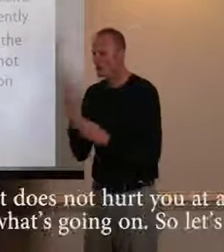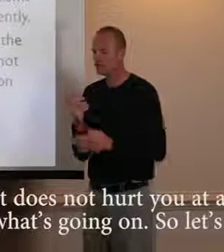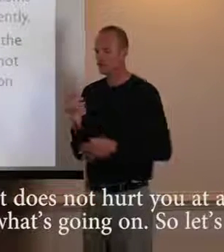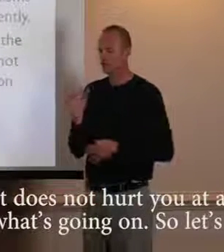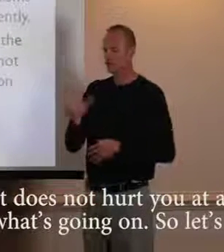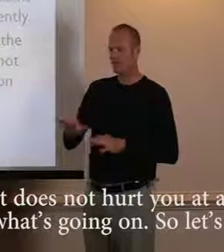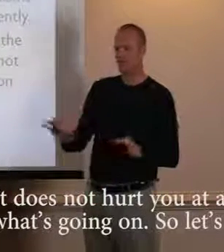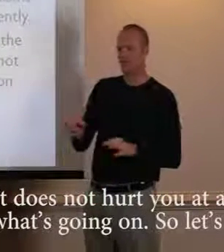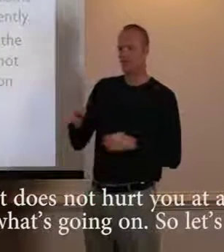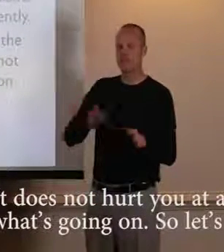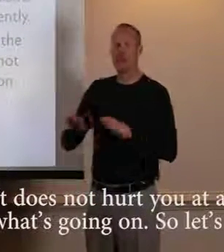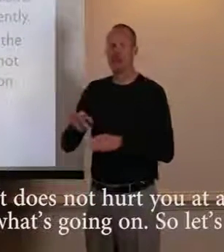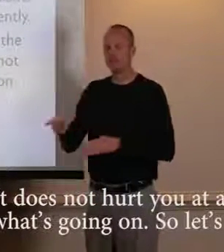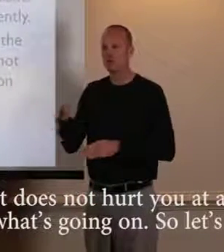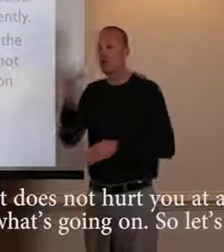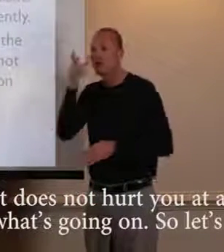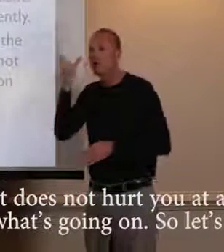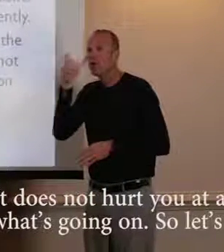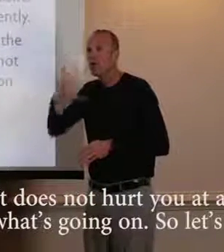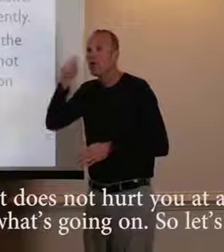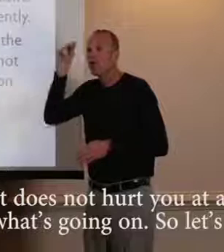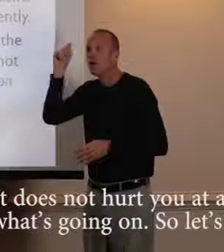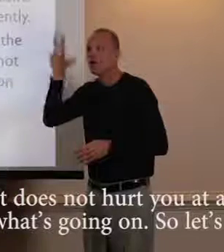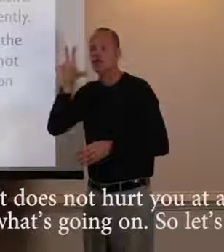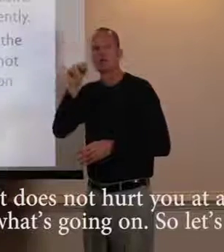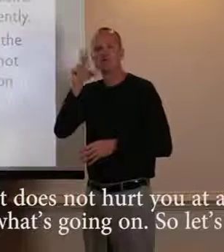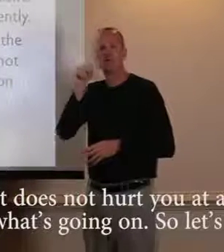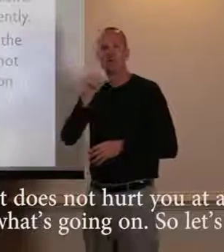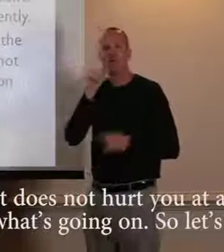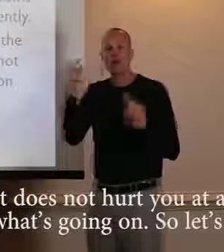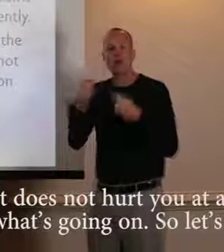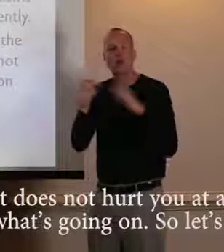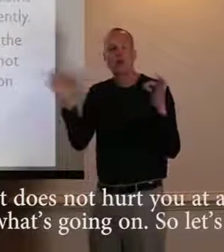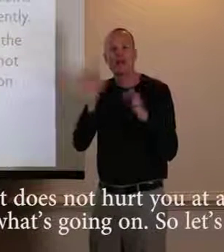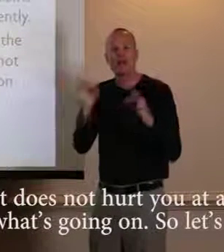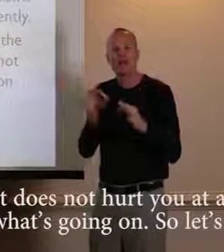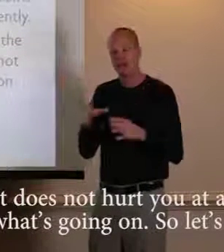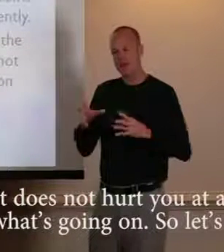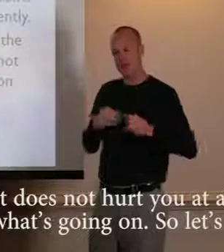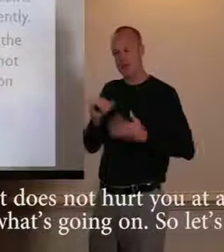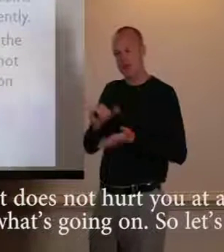they saw on TV. It does not hurt you at all to take it seriously and explore what's going on.